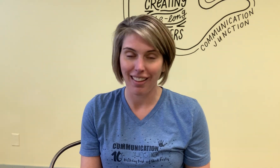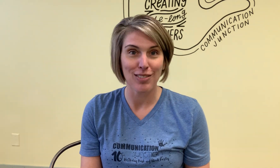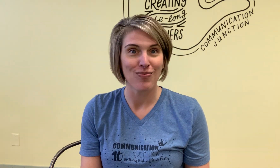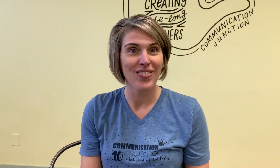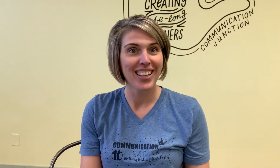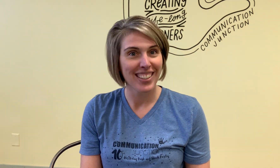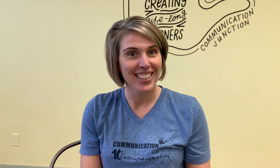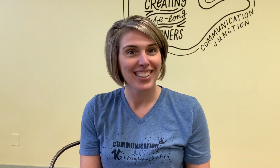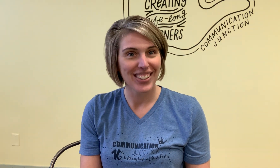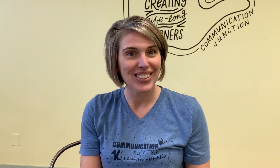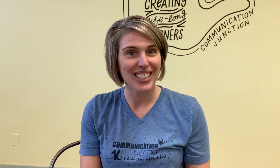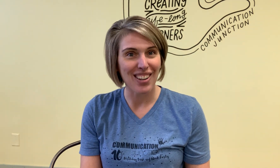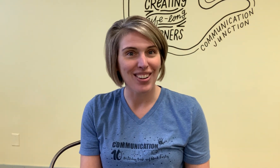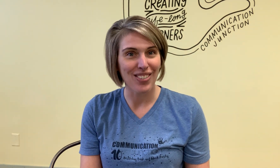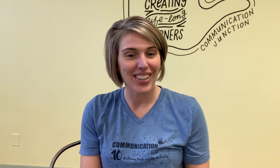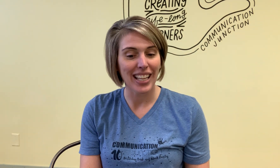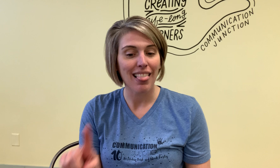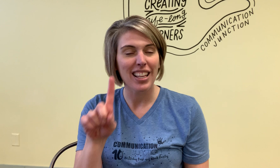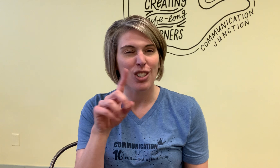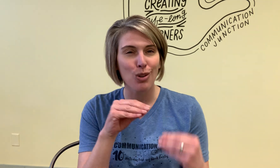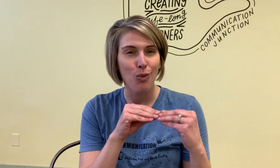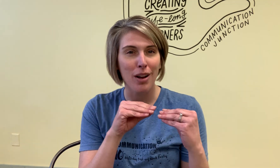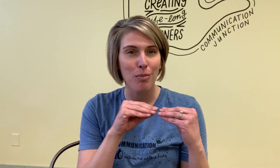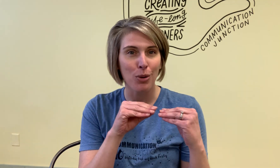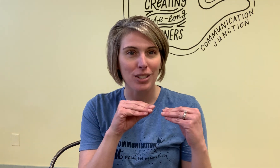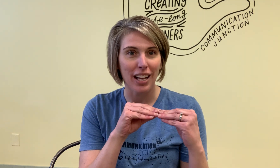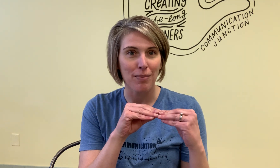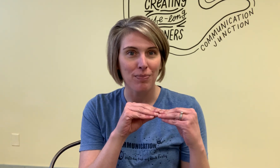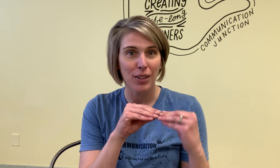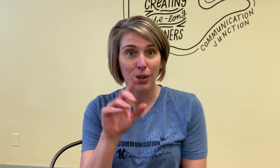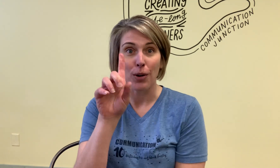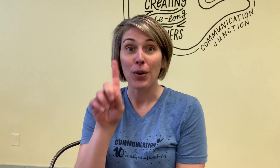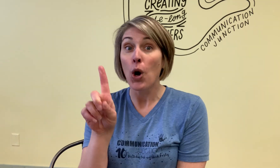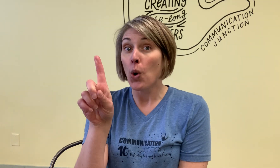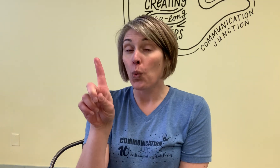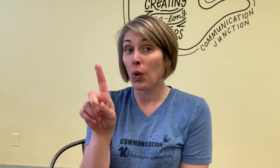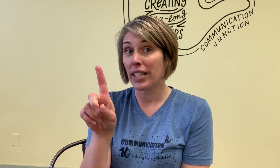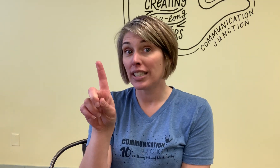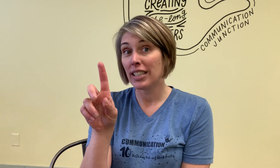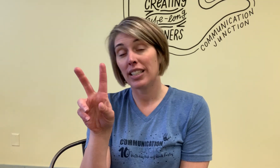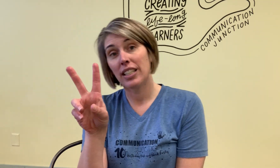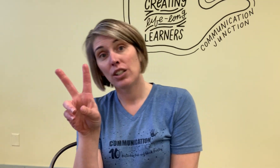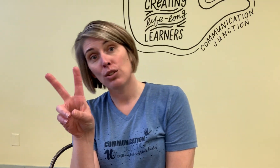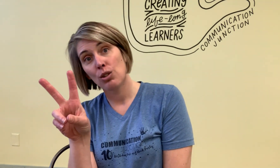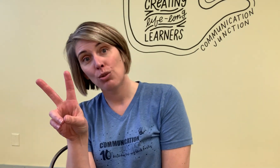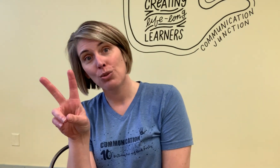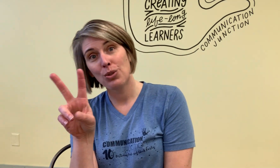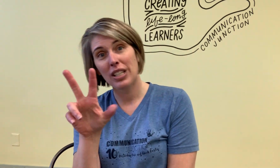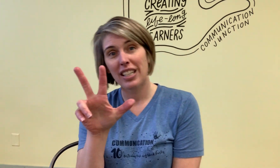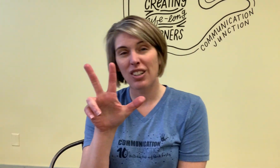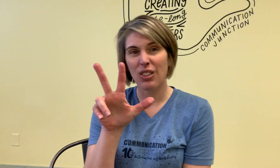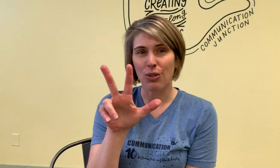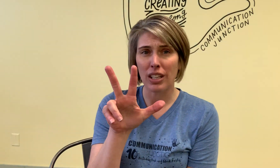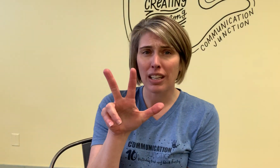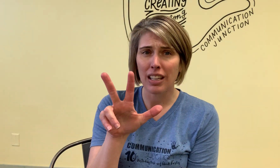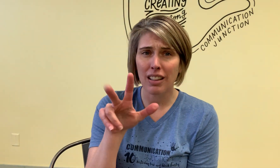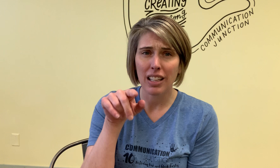them. Good job, everybody. Let's do it one more time. Here we go. 1 little, 2 little, 3